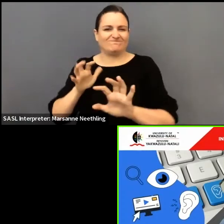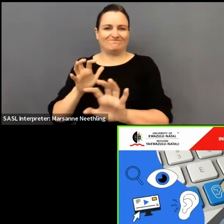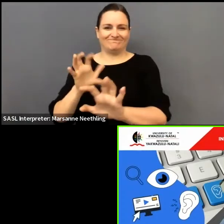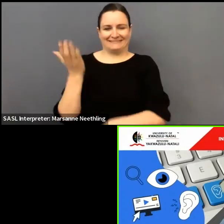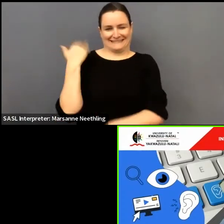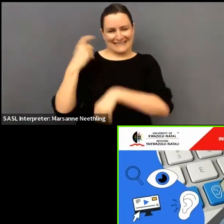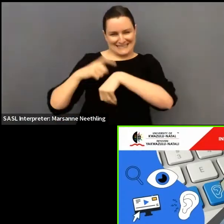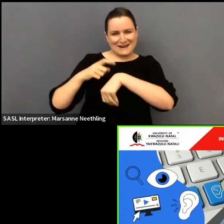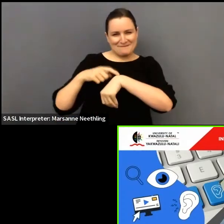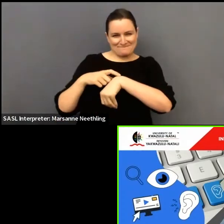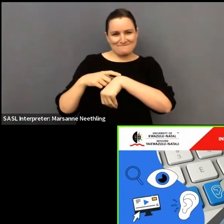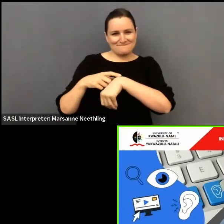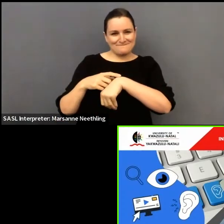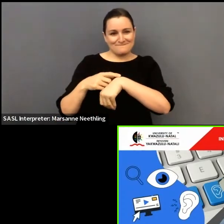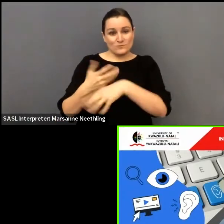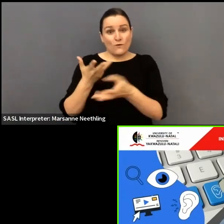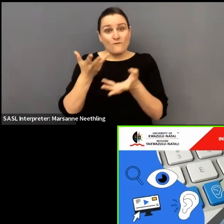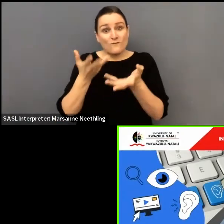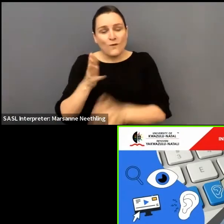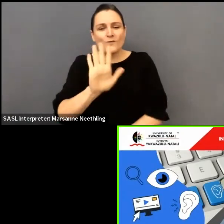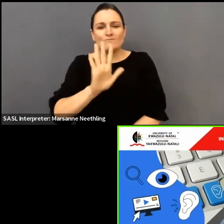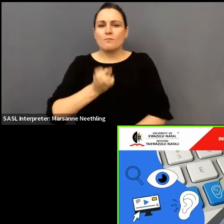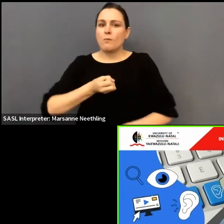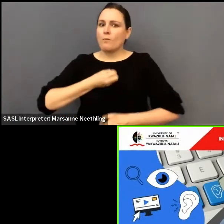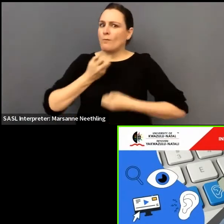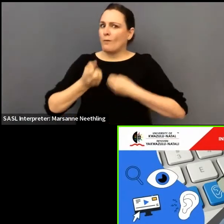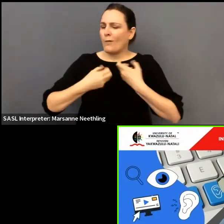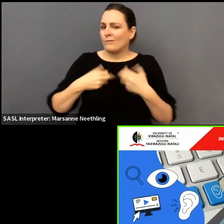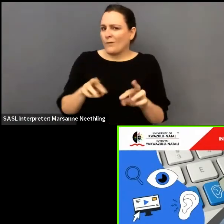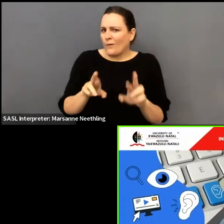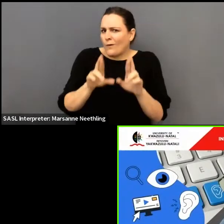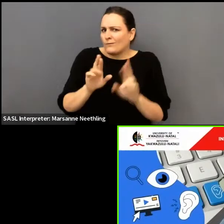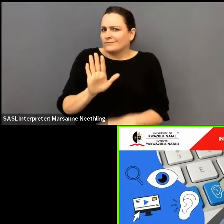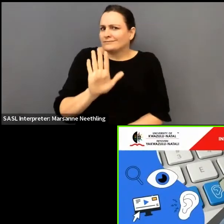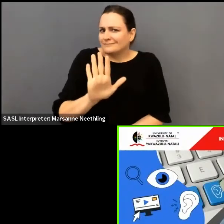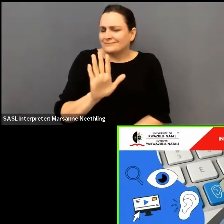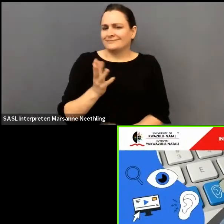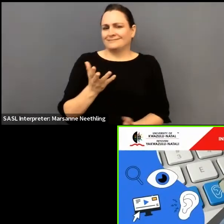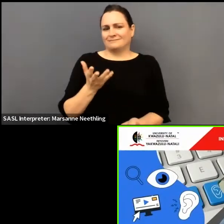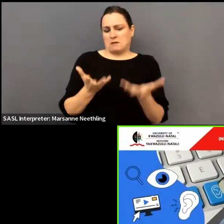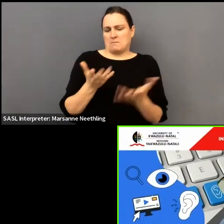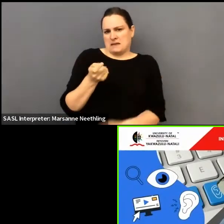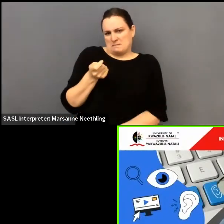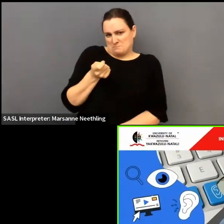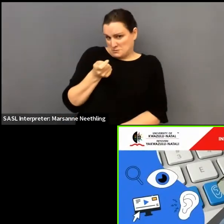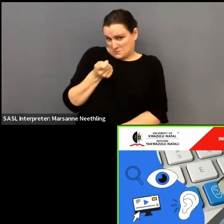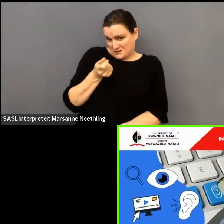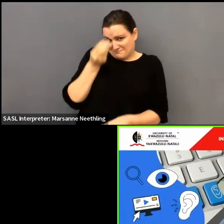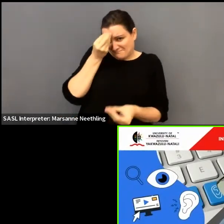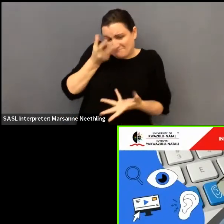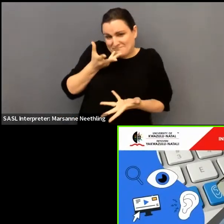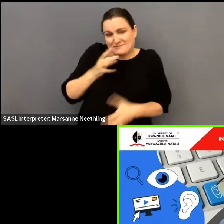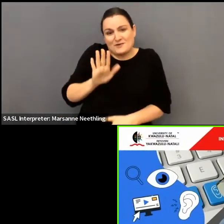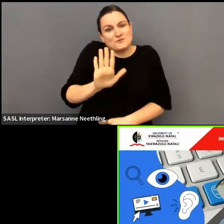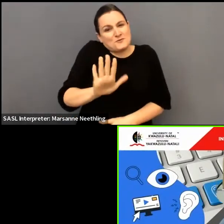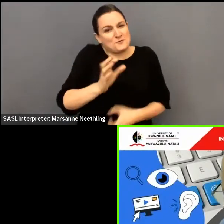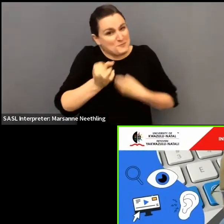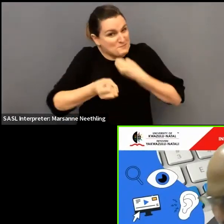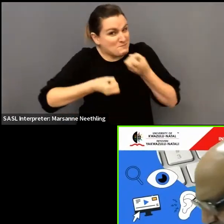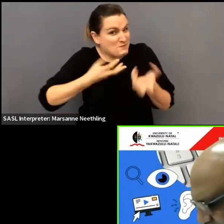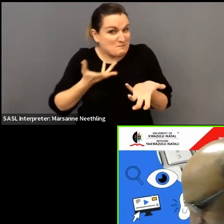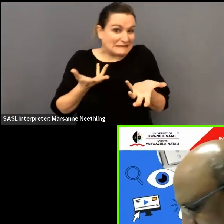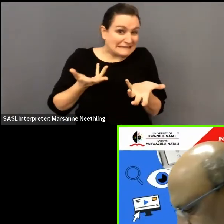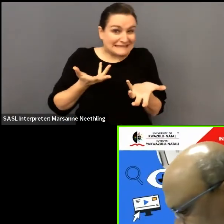the poem, and maybe during the course of her introduction, she might be able to tell us a bit more about that poem. It's